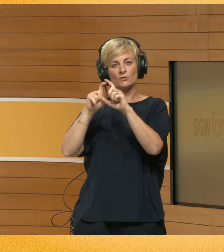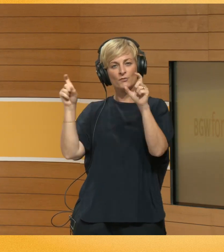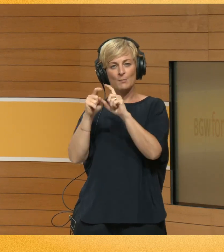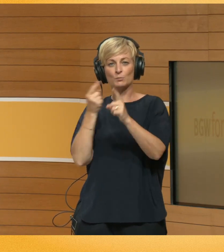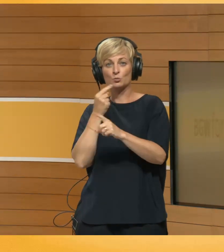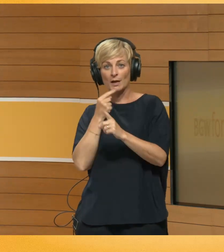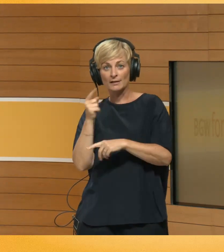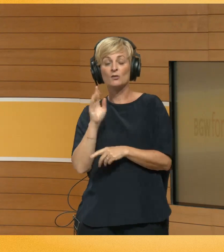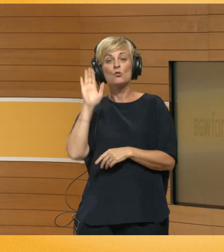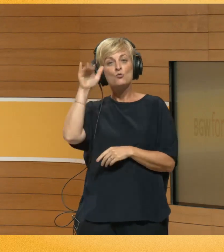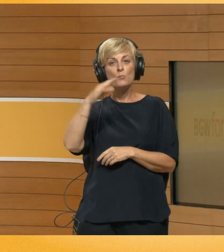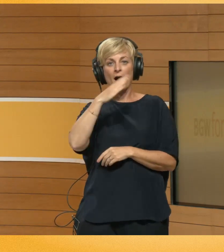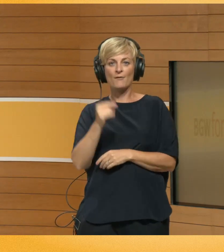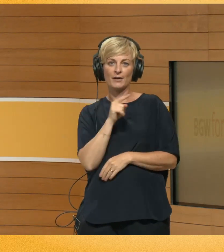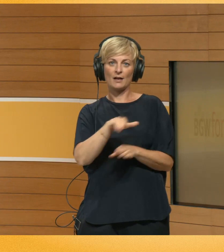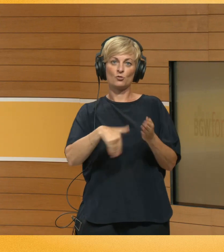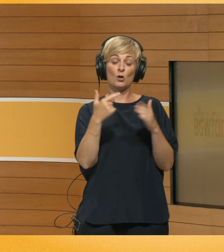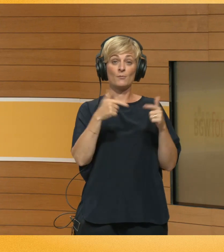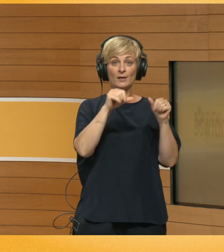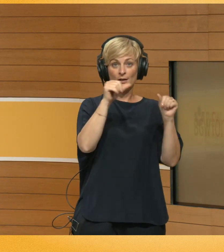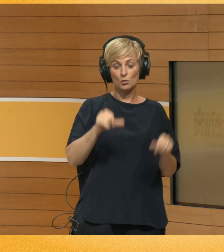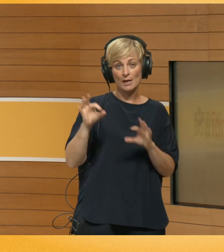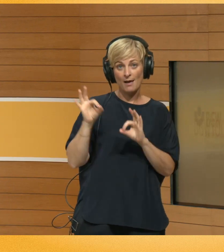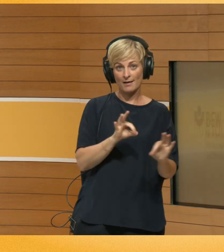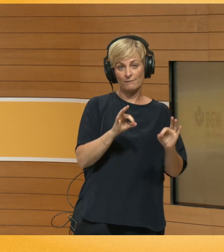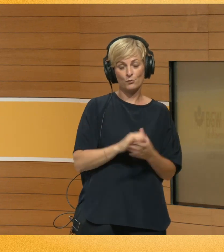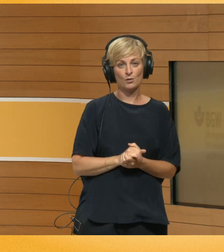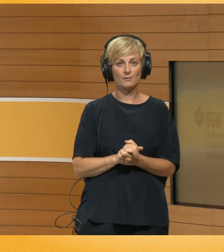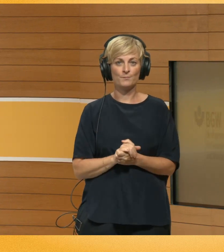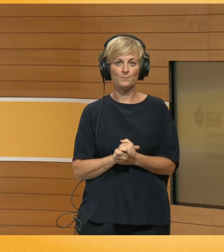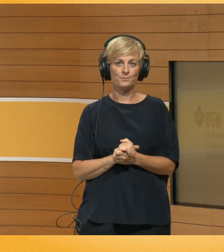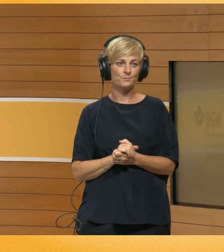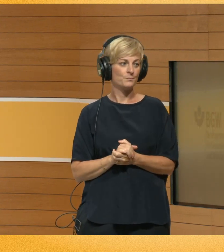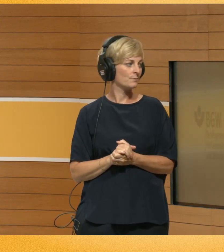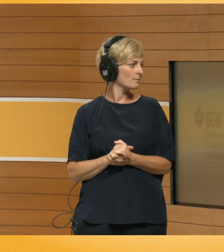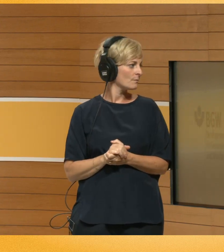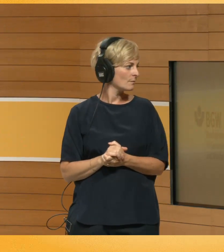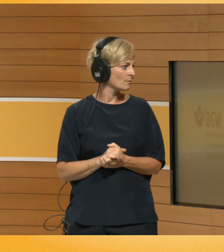problem. Just can I get my presentation to go forward?